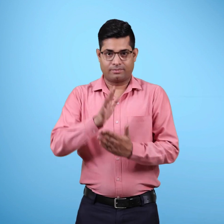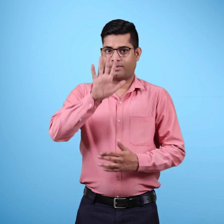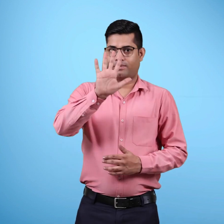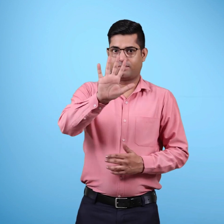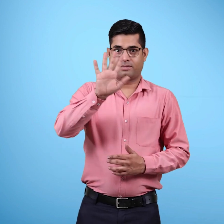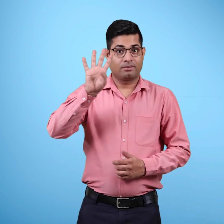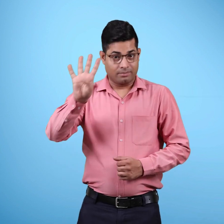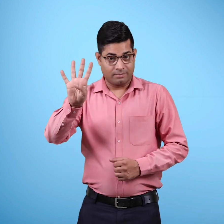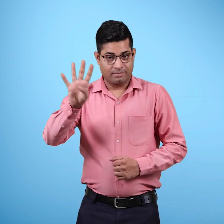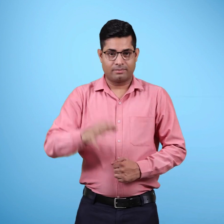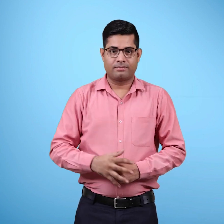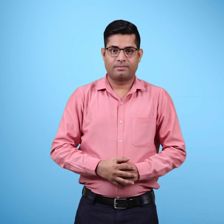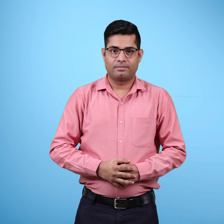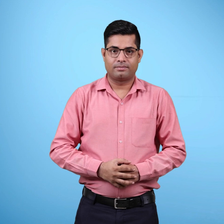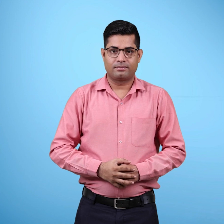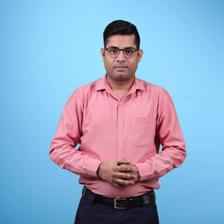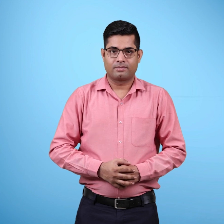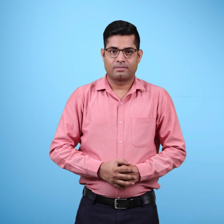Page 54.